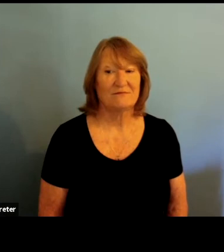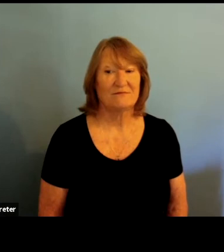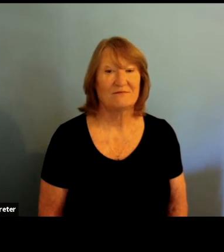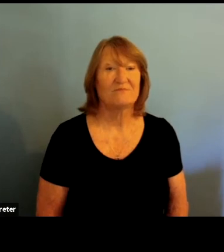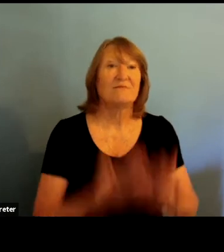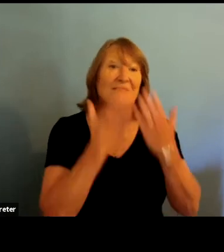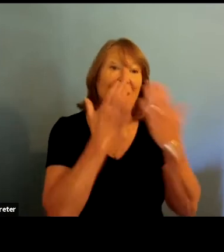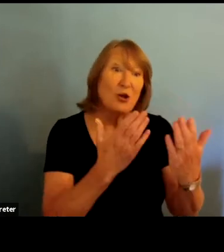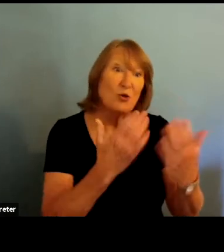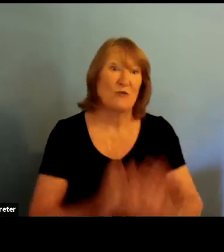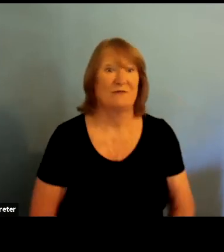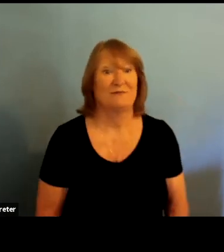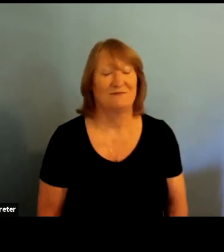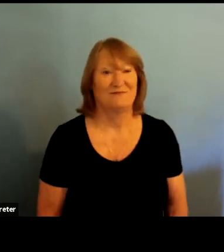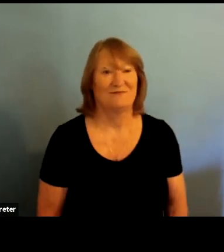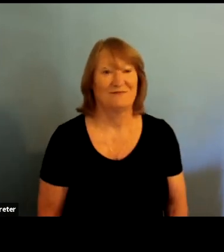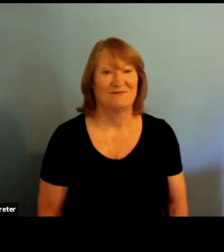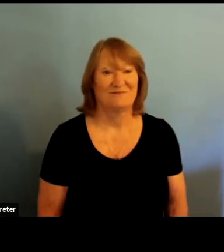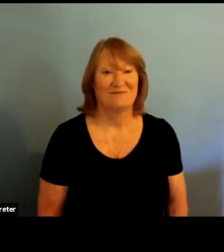Thank you.